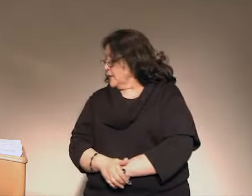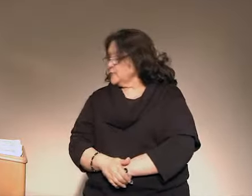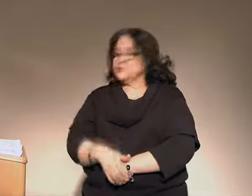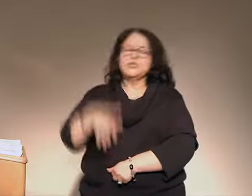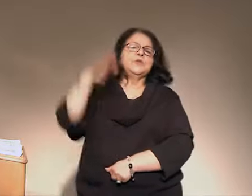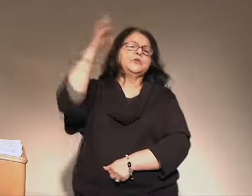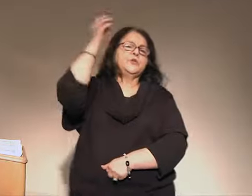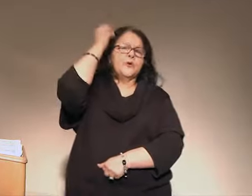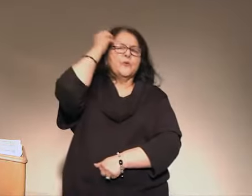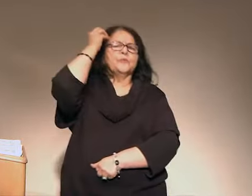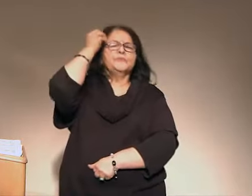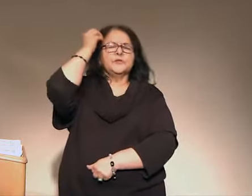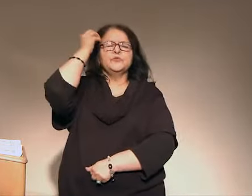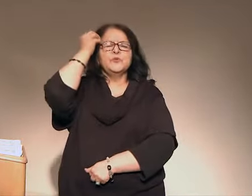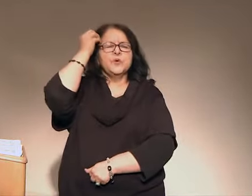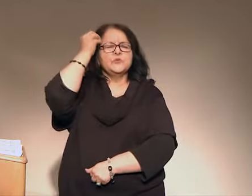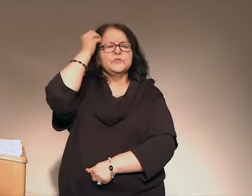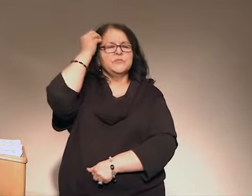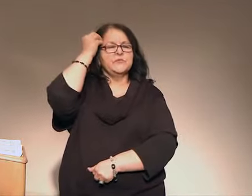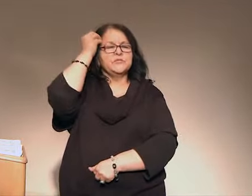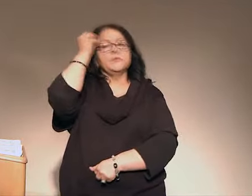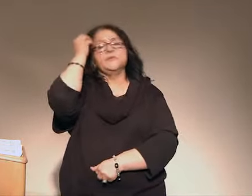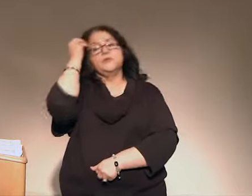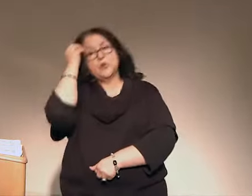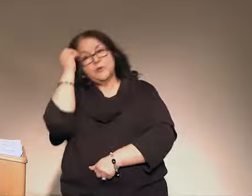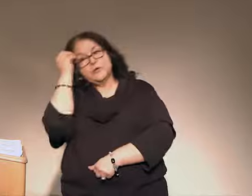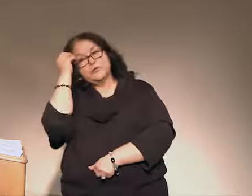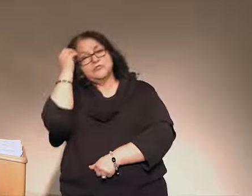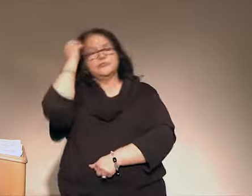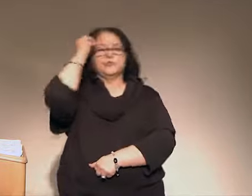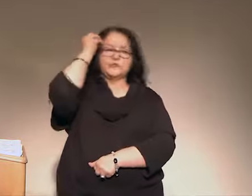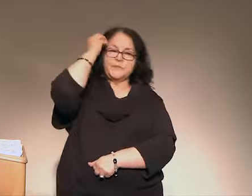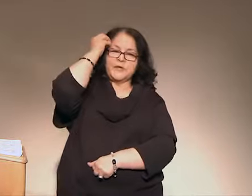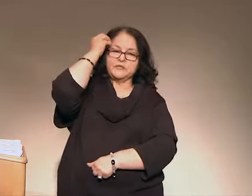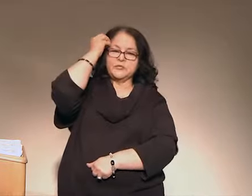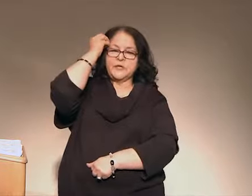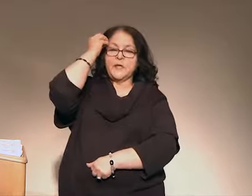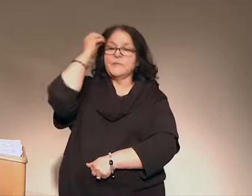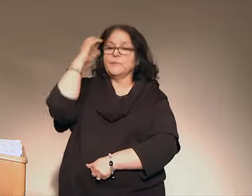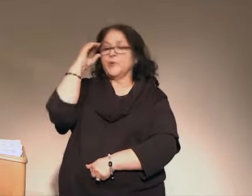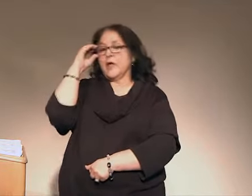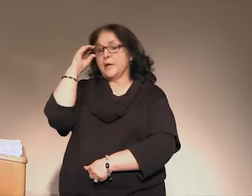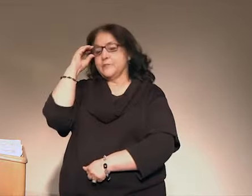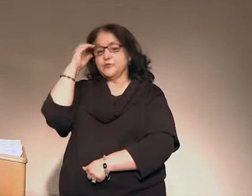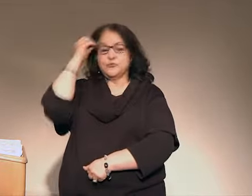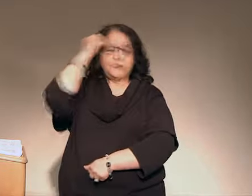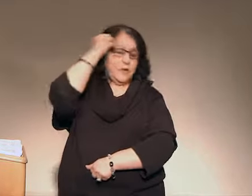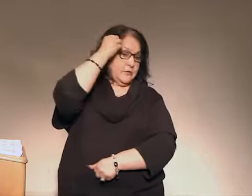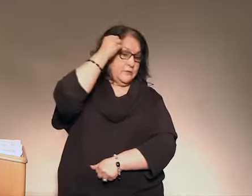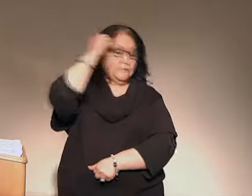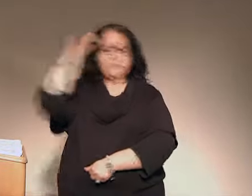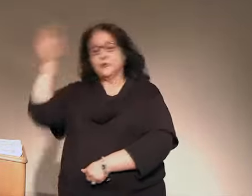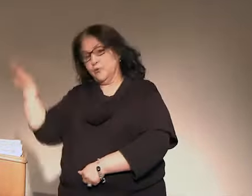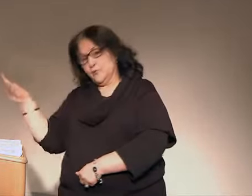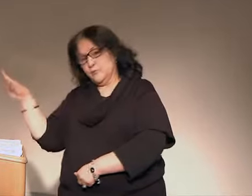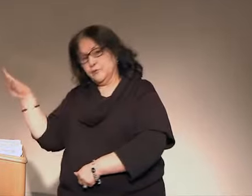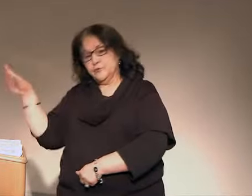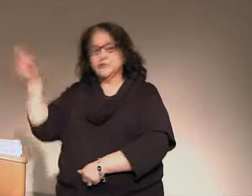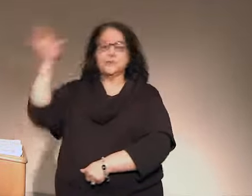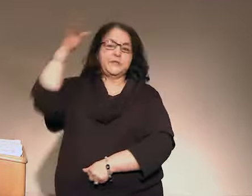one is know. Like you know some information. Maybe you know English and you know Spanish, but perhaps you do not know. So it would be the